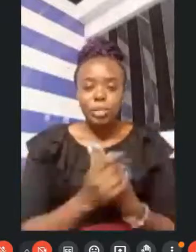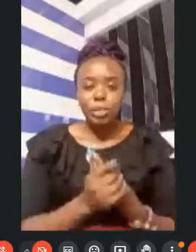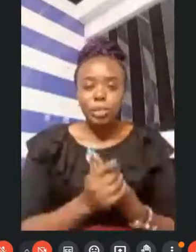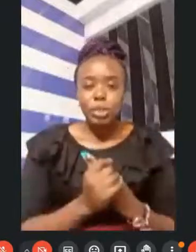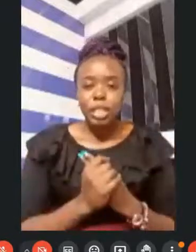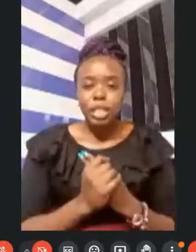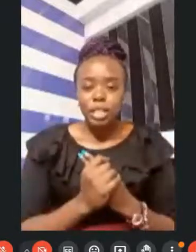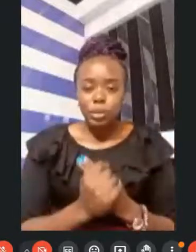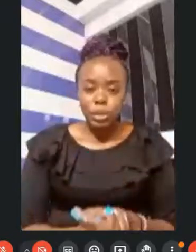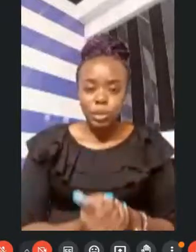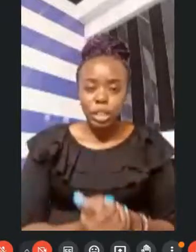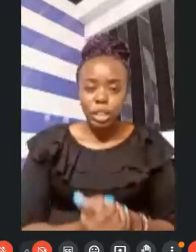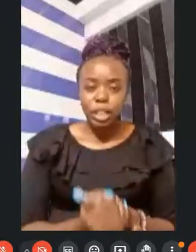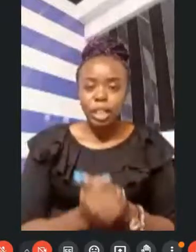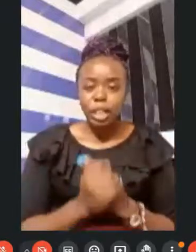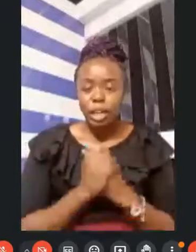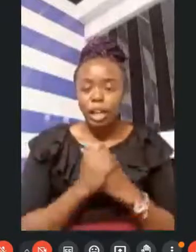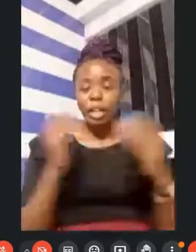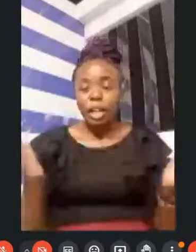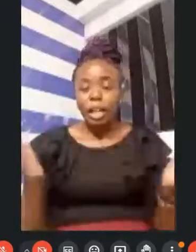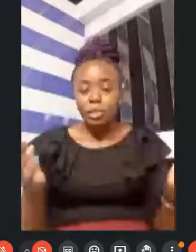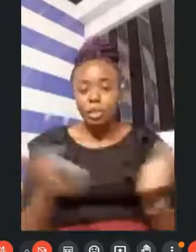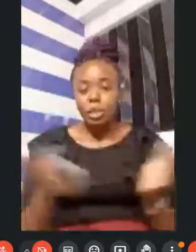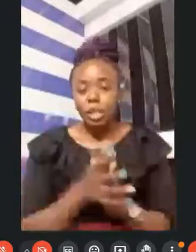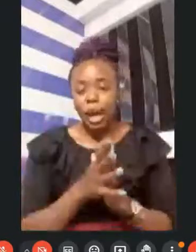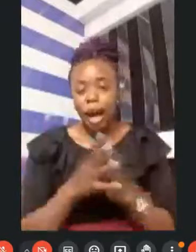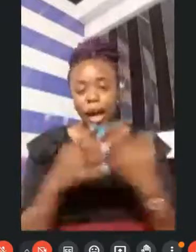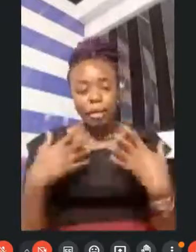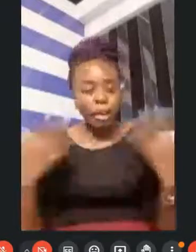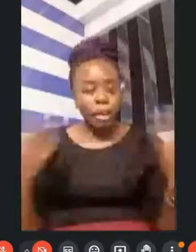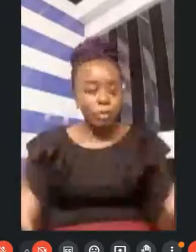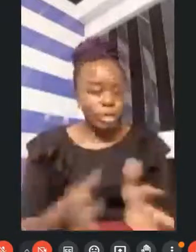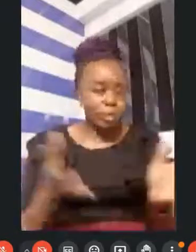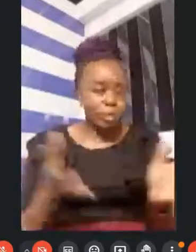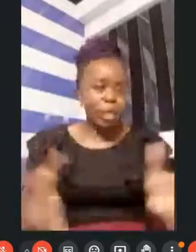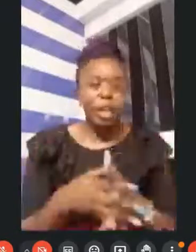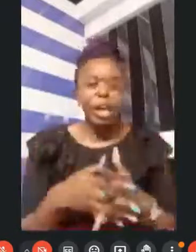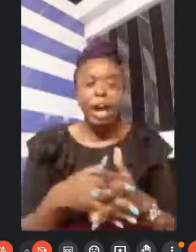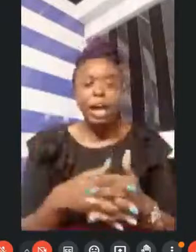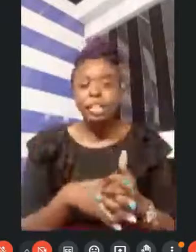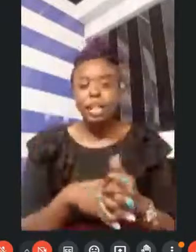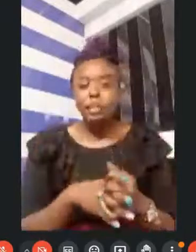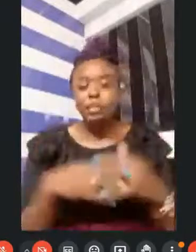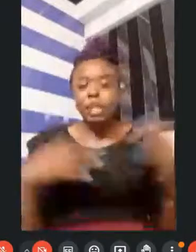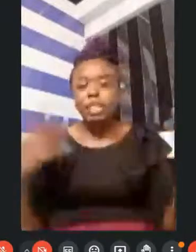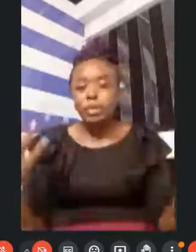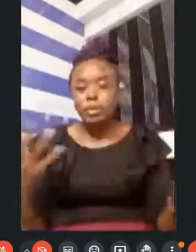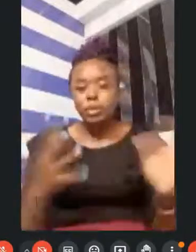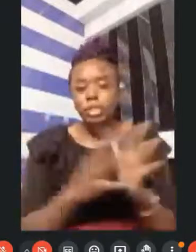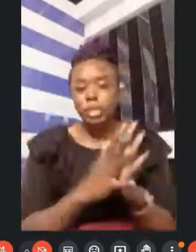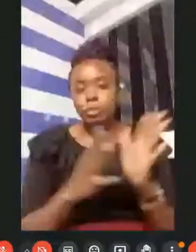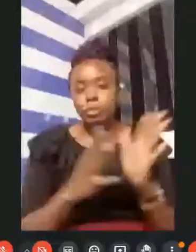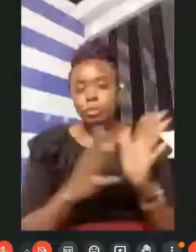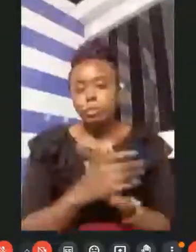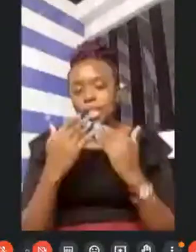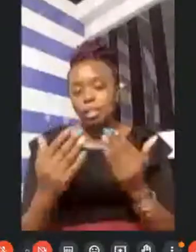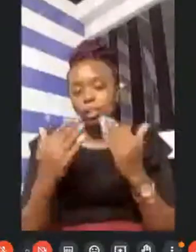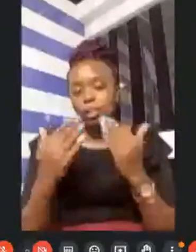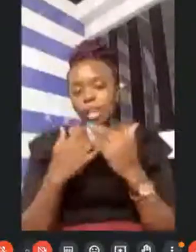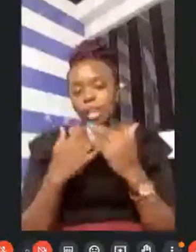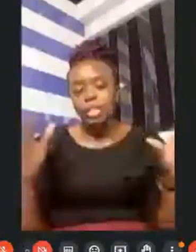Sawa, you can as well posting that question in the class wall. Yeah, I or Madam Stacy will answer you. So let's meet tomorrow same